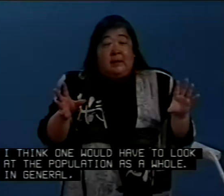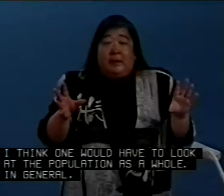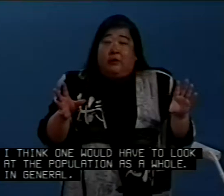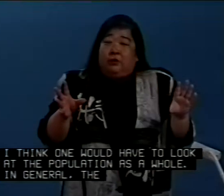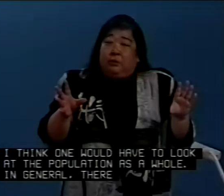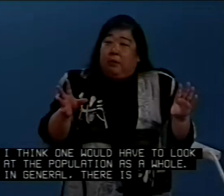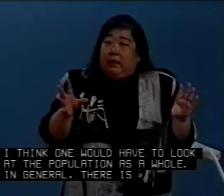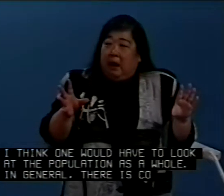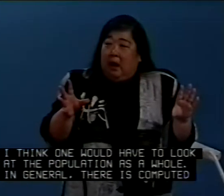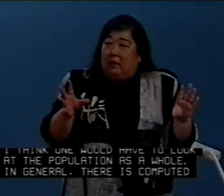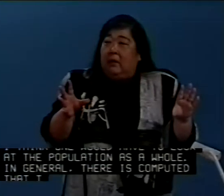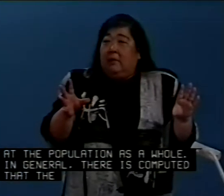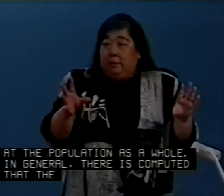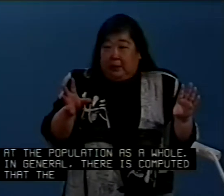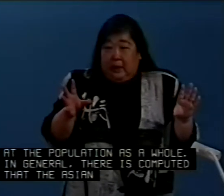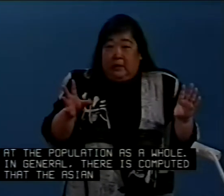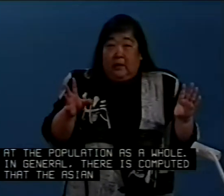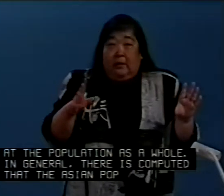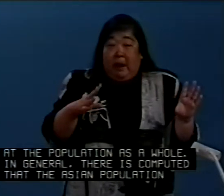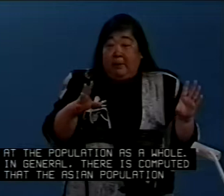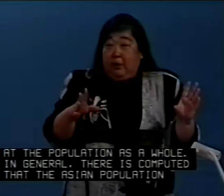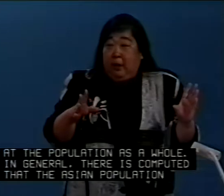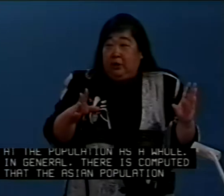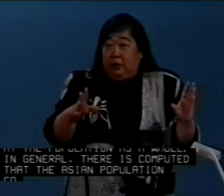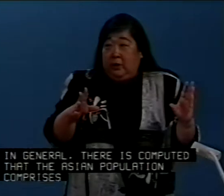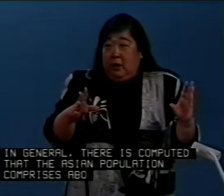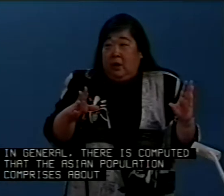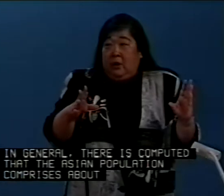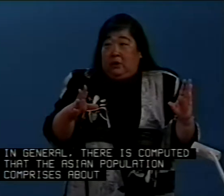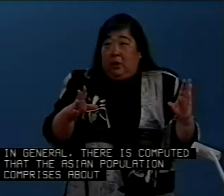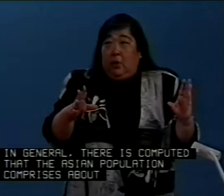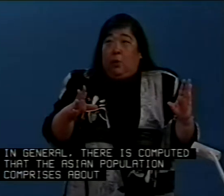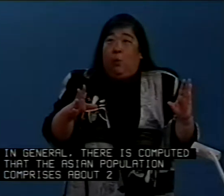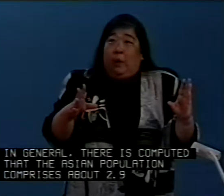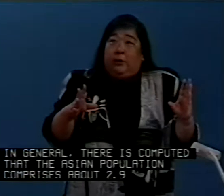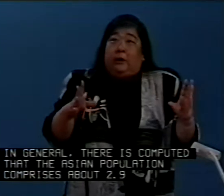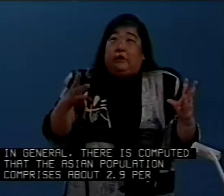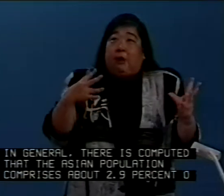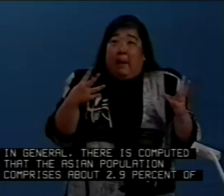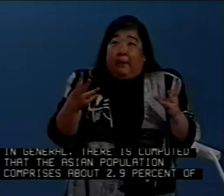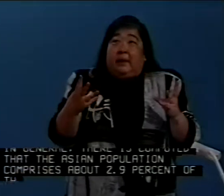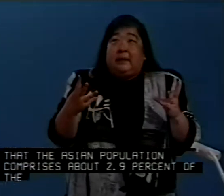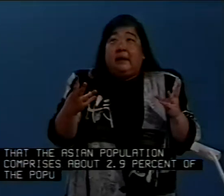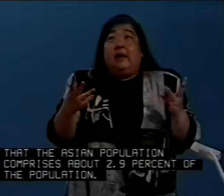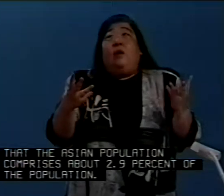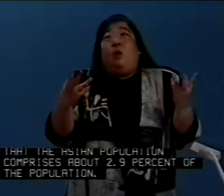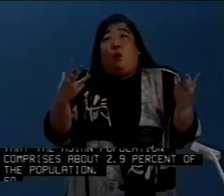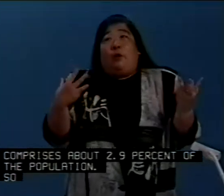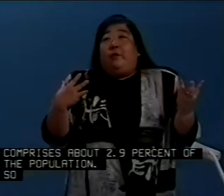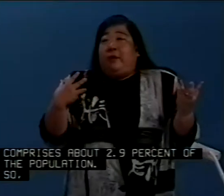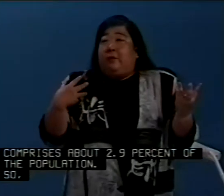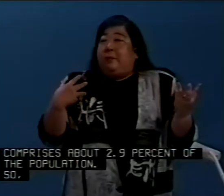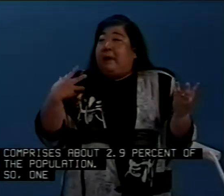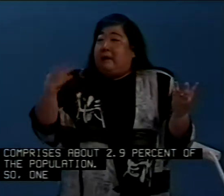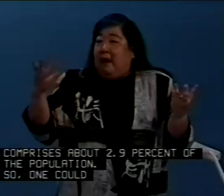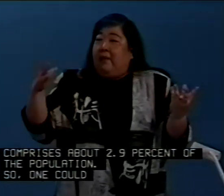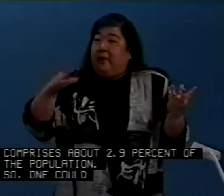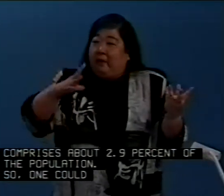about 2.9% of the population. So one could extrapolate and say, what are the figures based on the